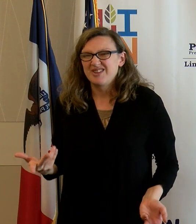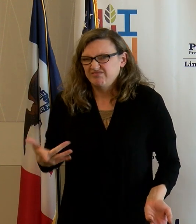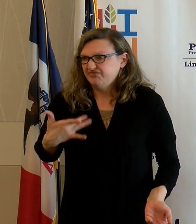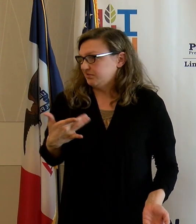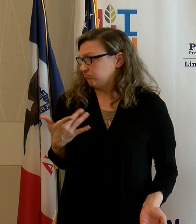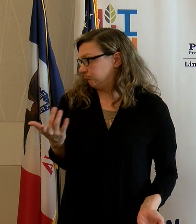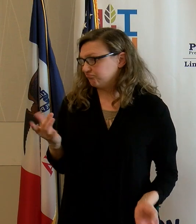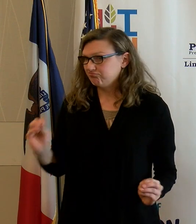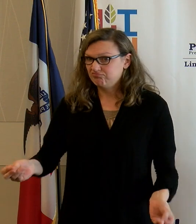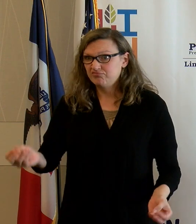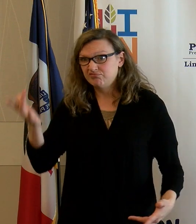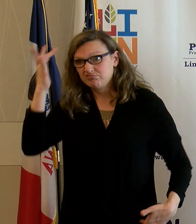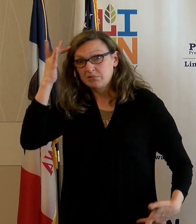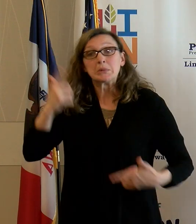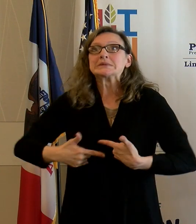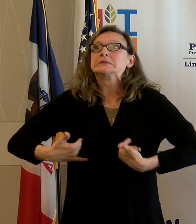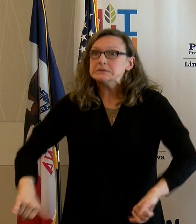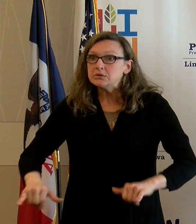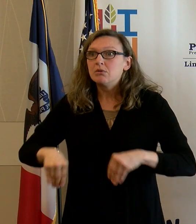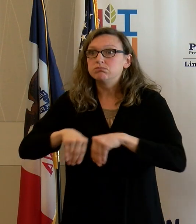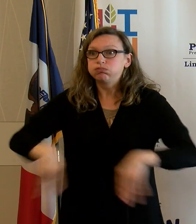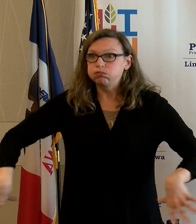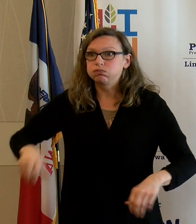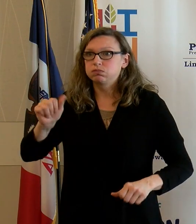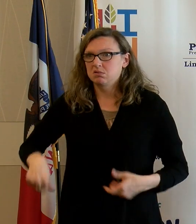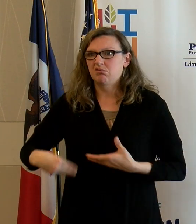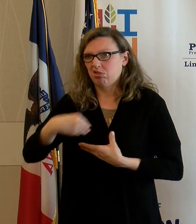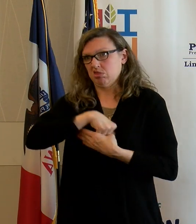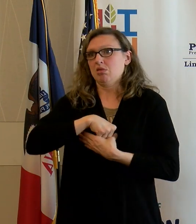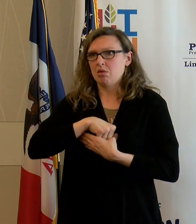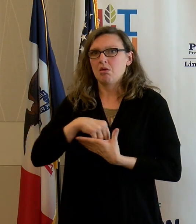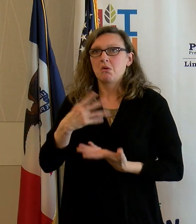home. Thank you. And then Yeah. another question.